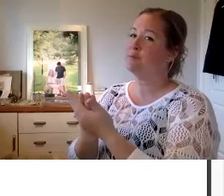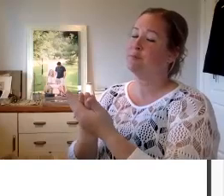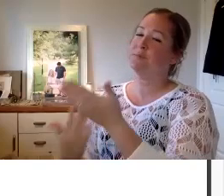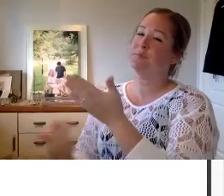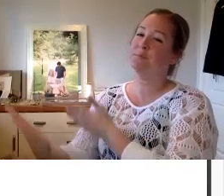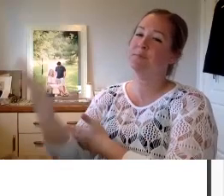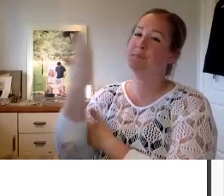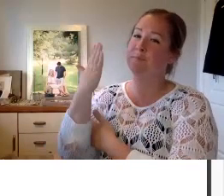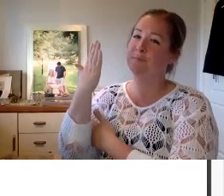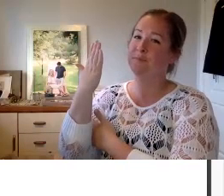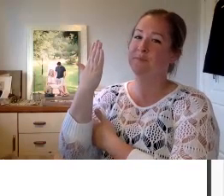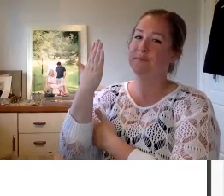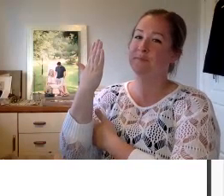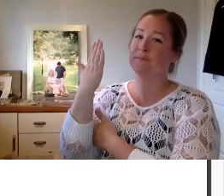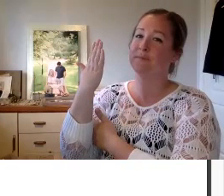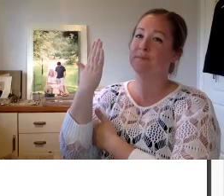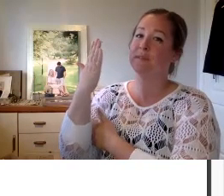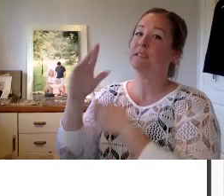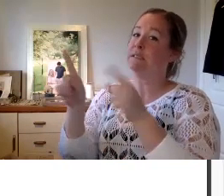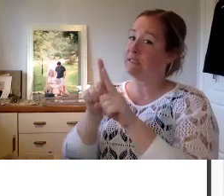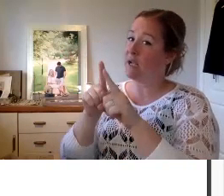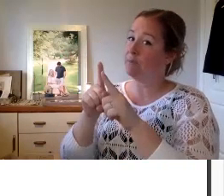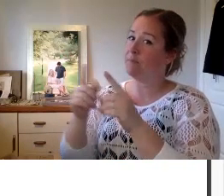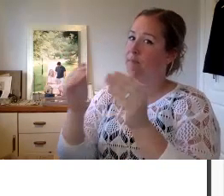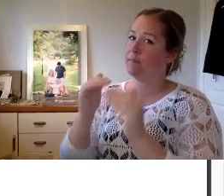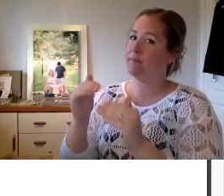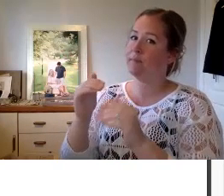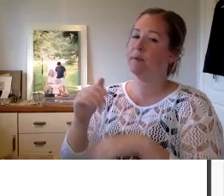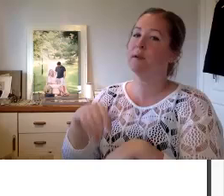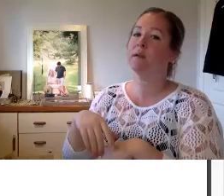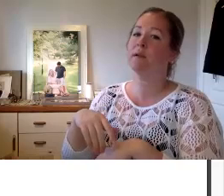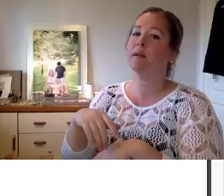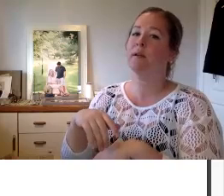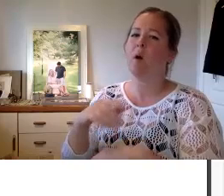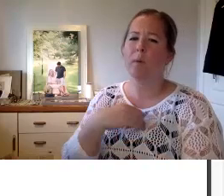Good afternoon. Good morning. Same.